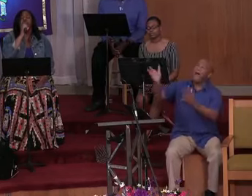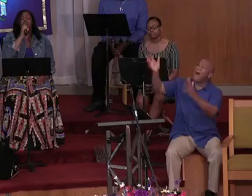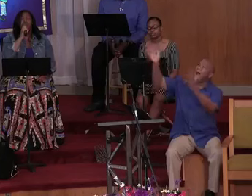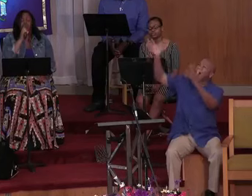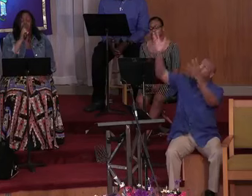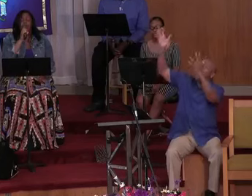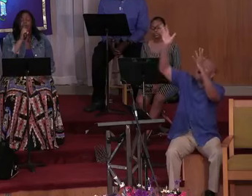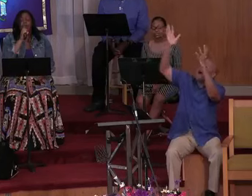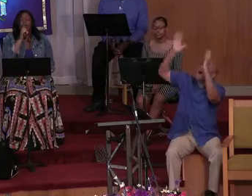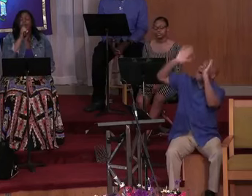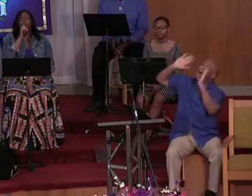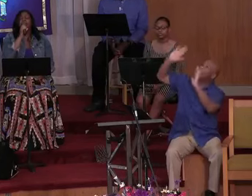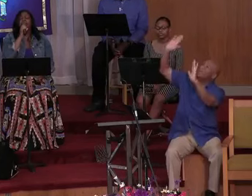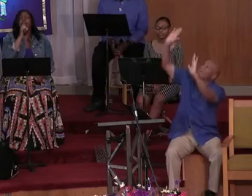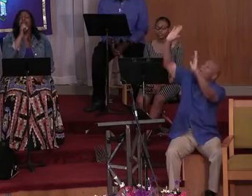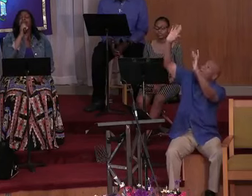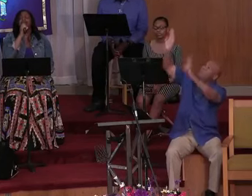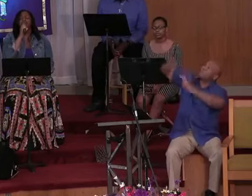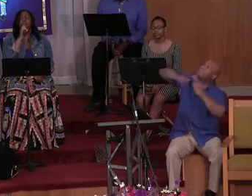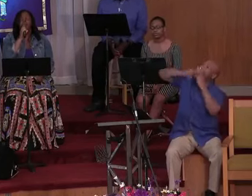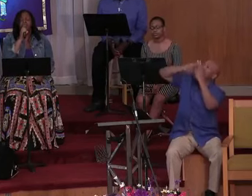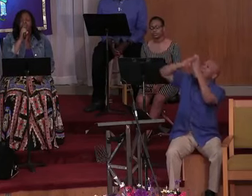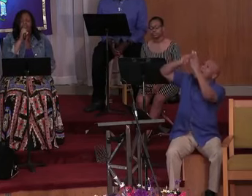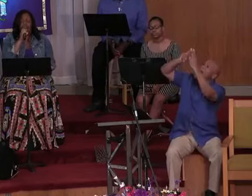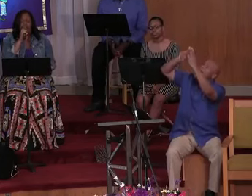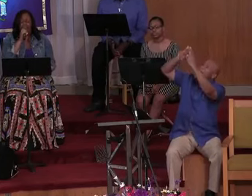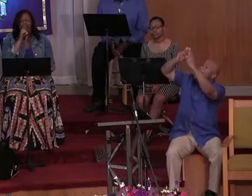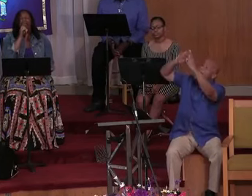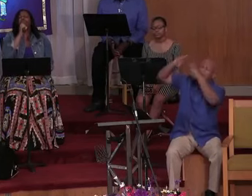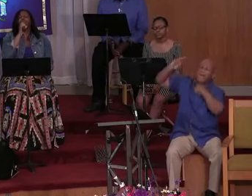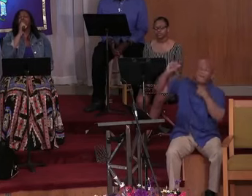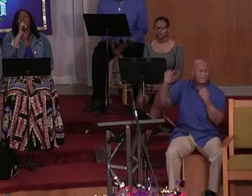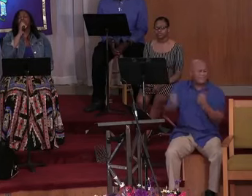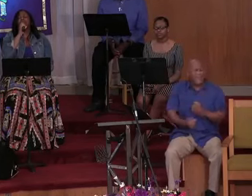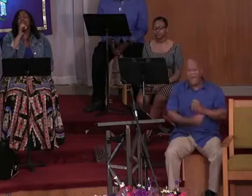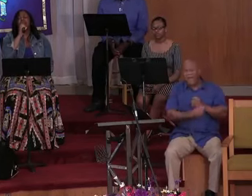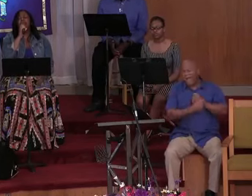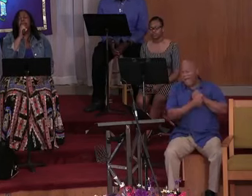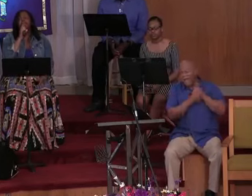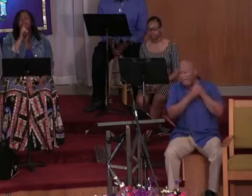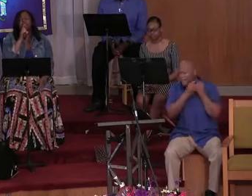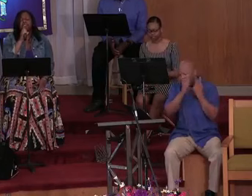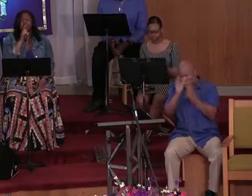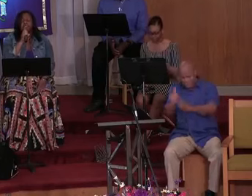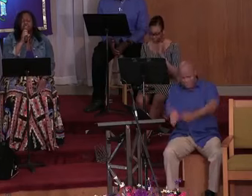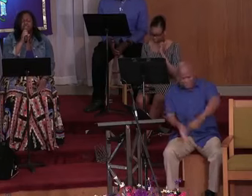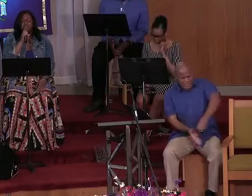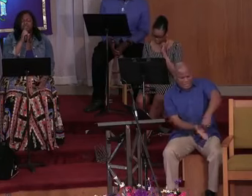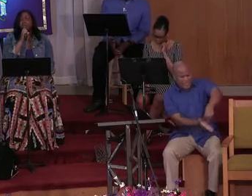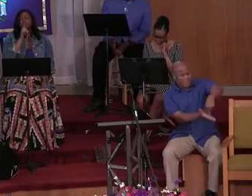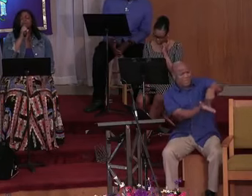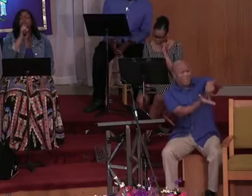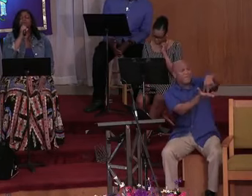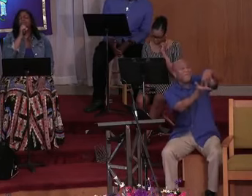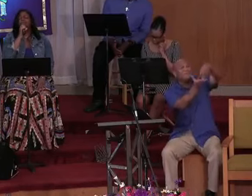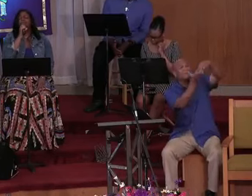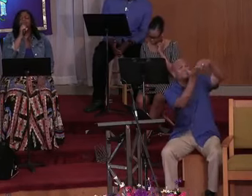praise your name. I love to lift you